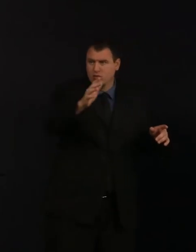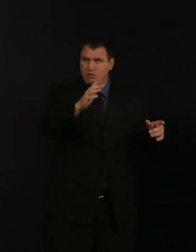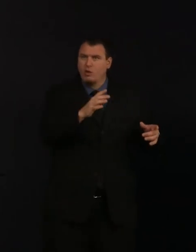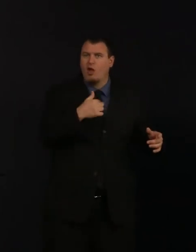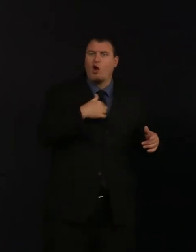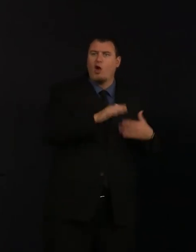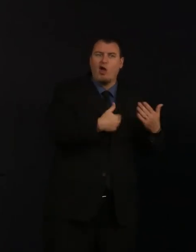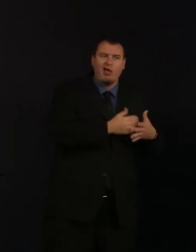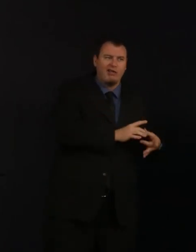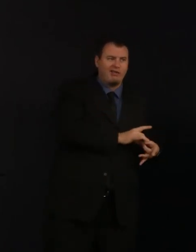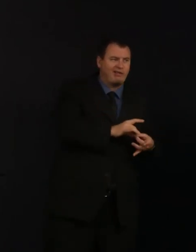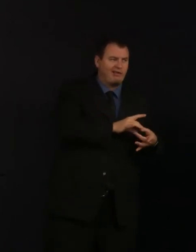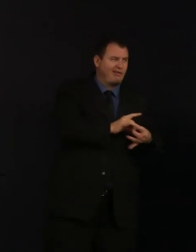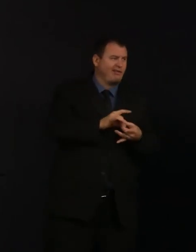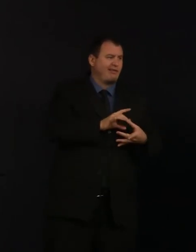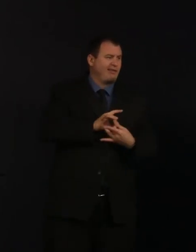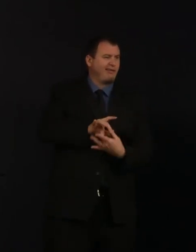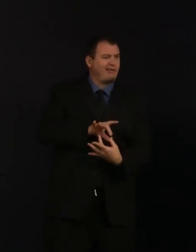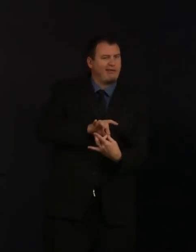Your pinky toe.